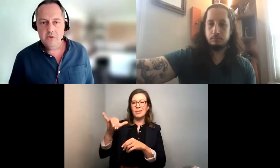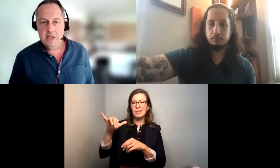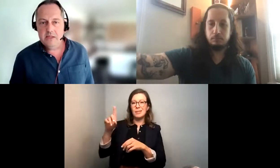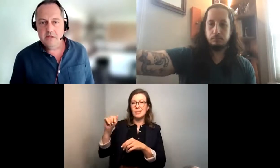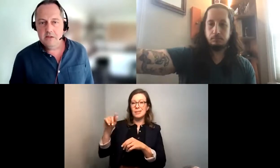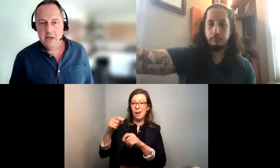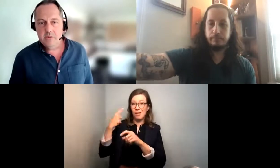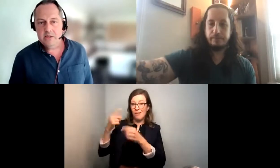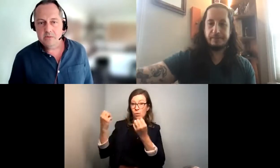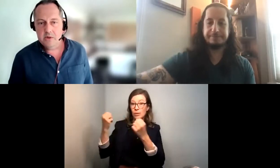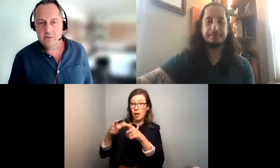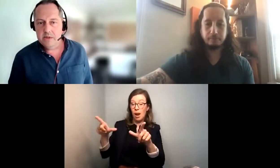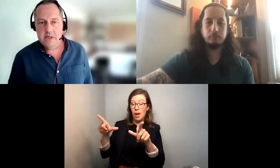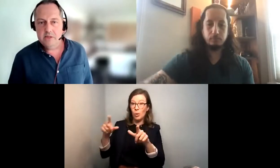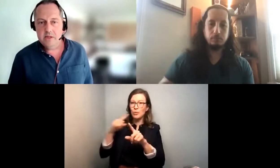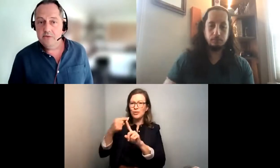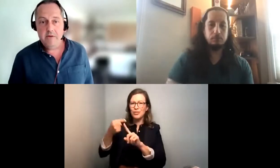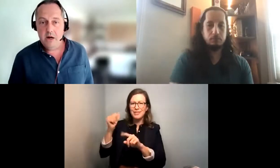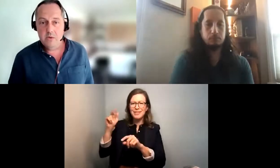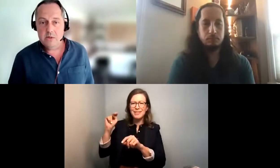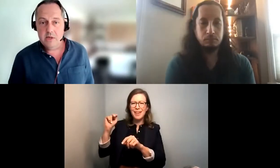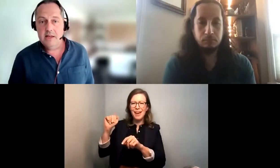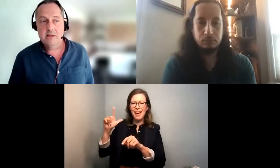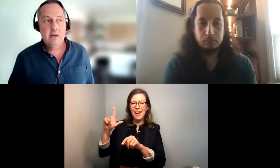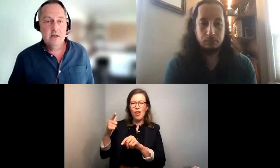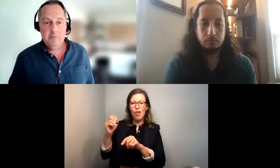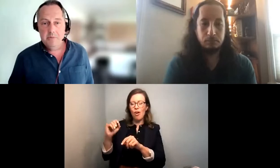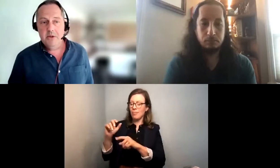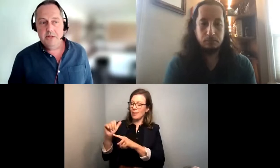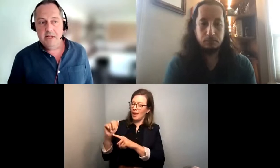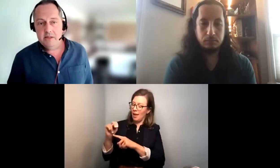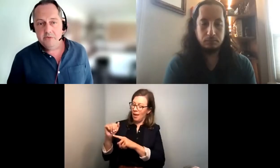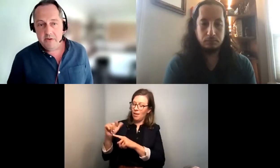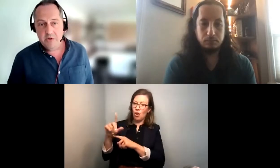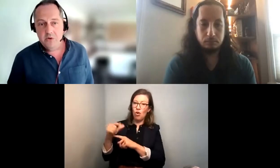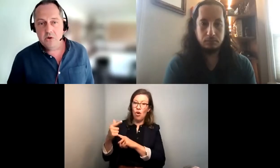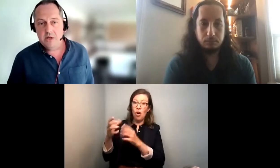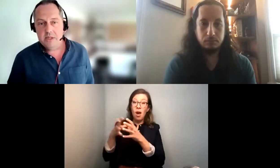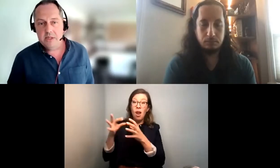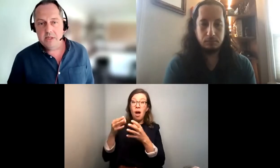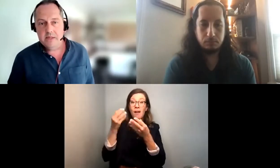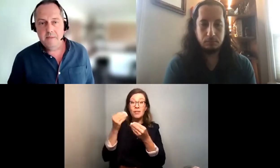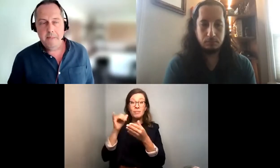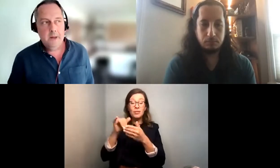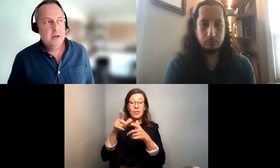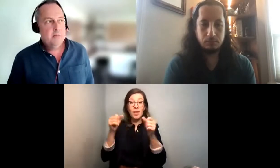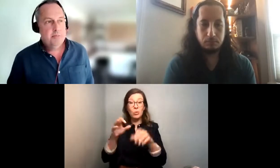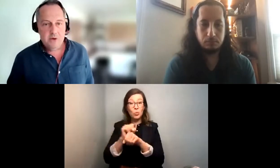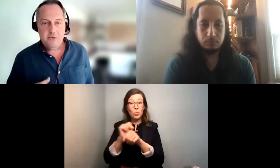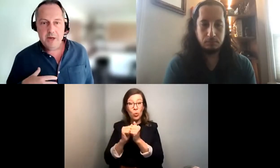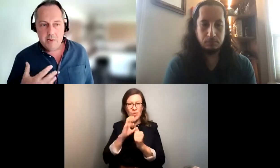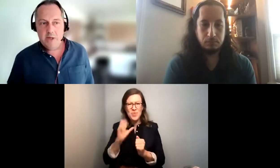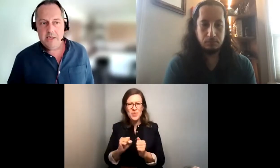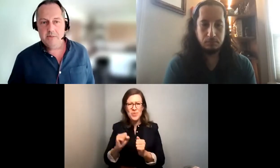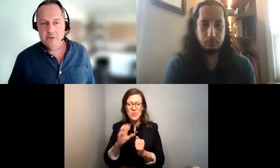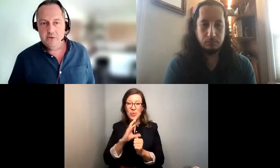lot of the data that the linguists work with is very old, and by modern standards, very poor quality data. But